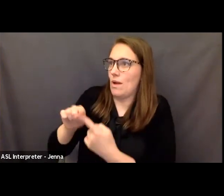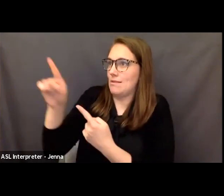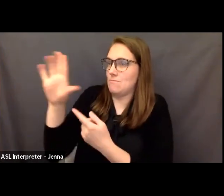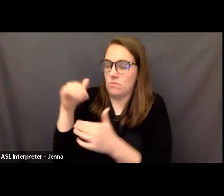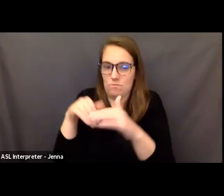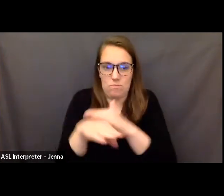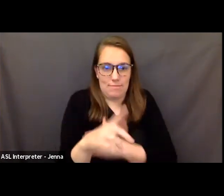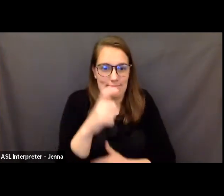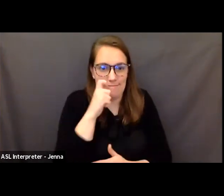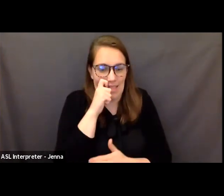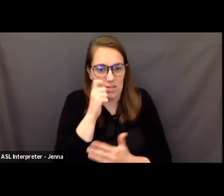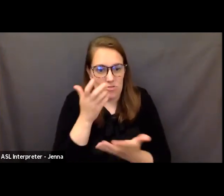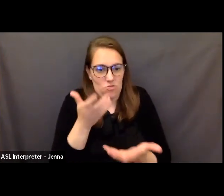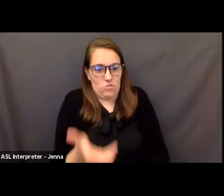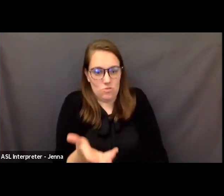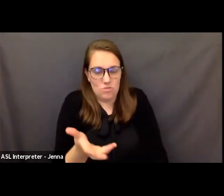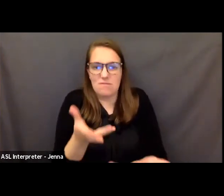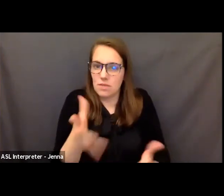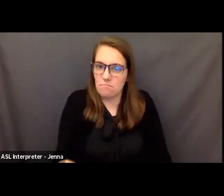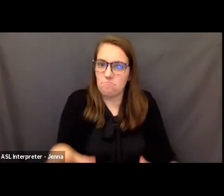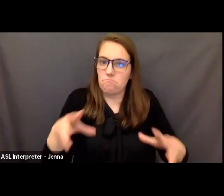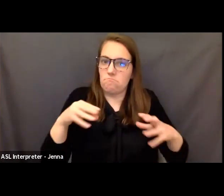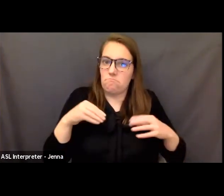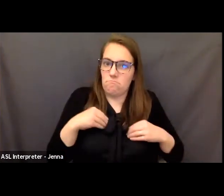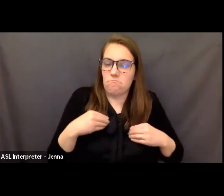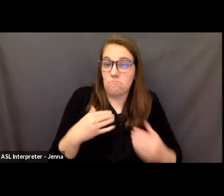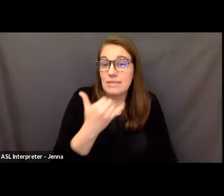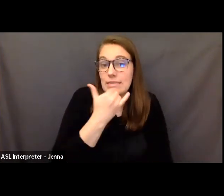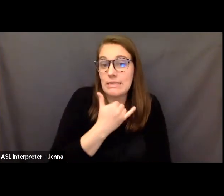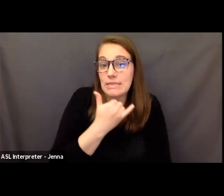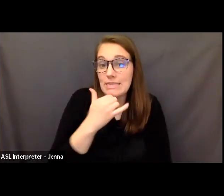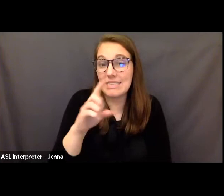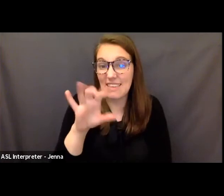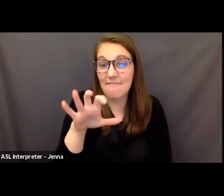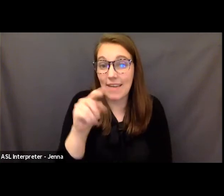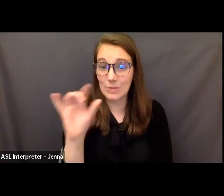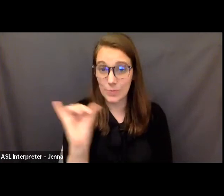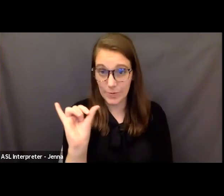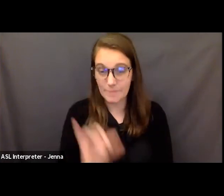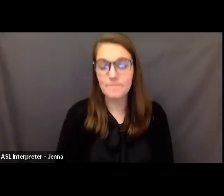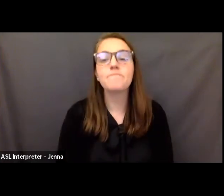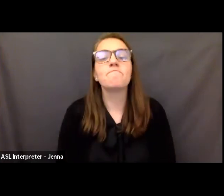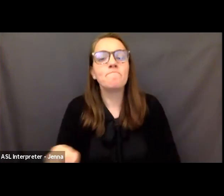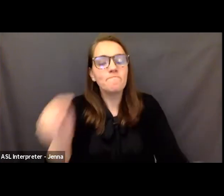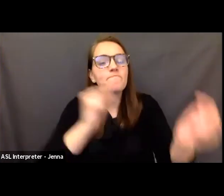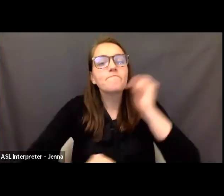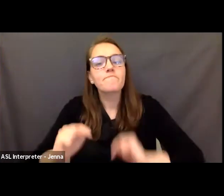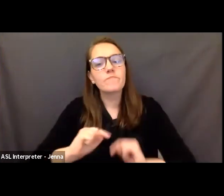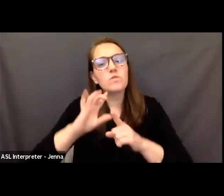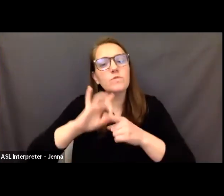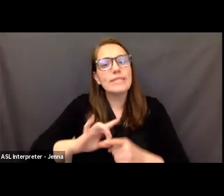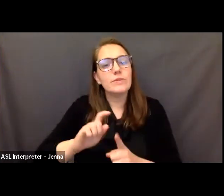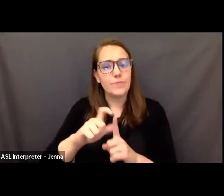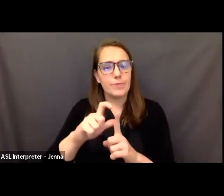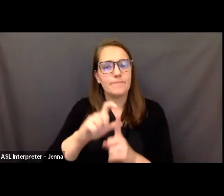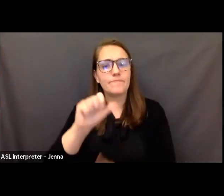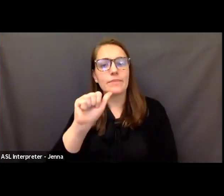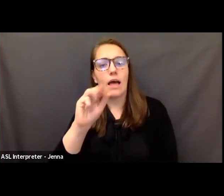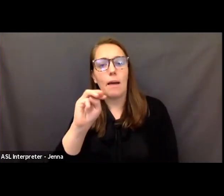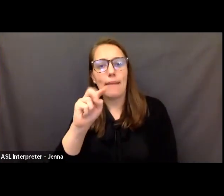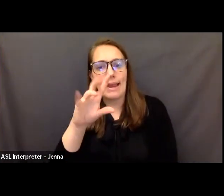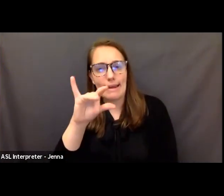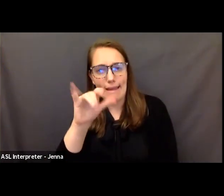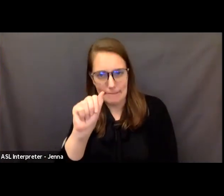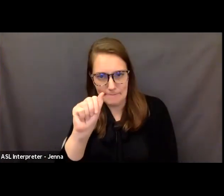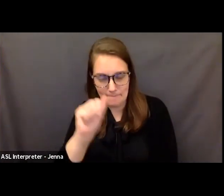to Aquinas' understanding of the anthropological significance of conditions like amentia is his judgment that the vulnerability of the